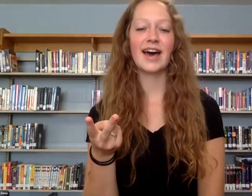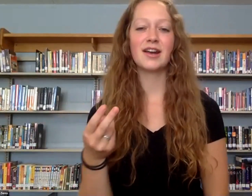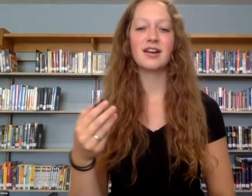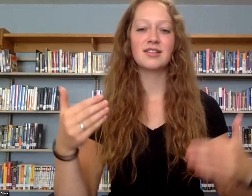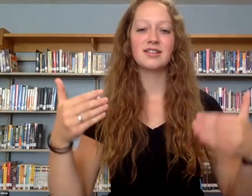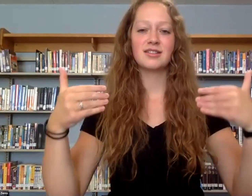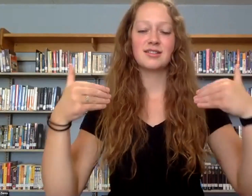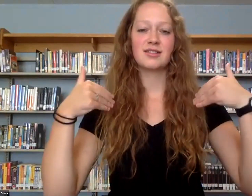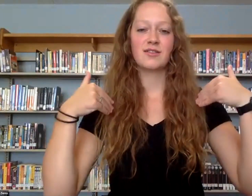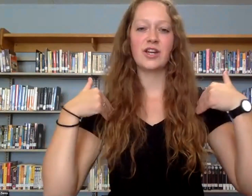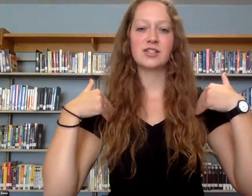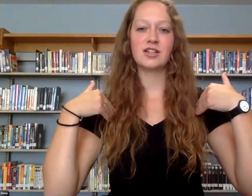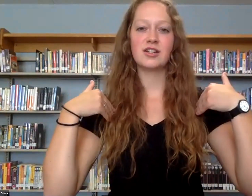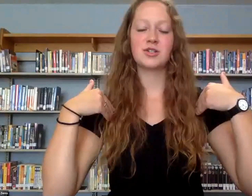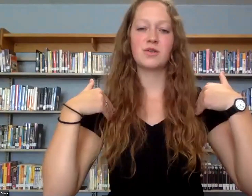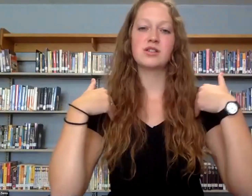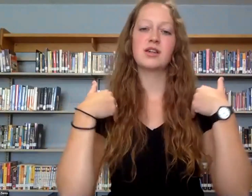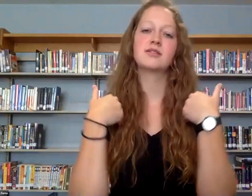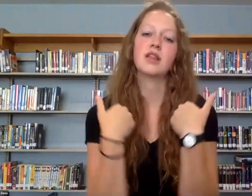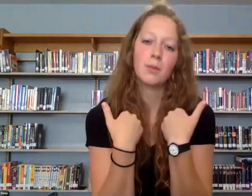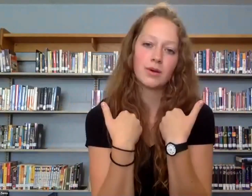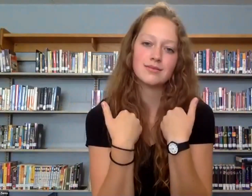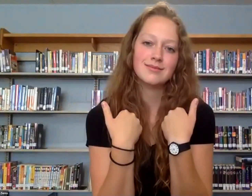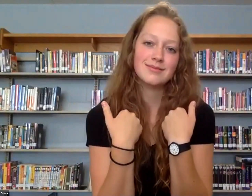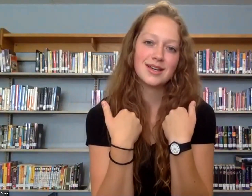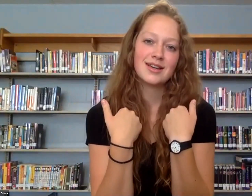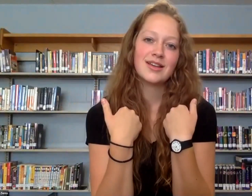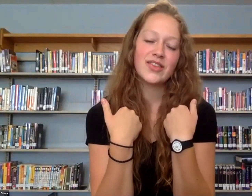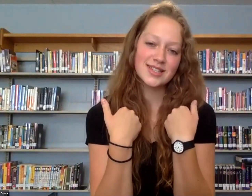Tired. Fingers on your shoulders and slump. They tired.